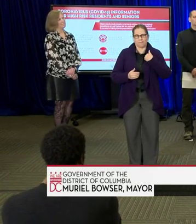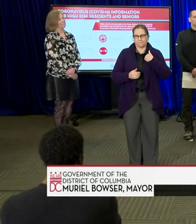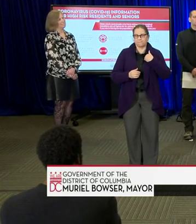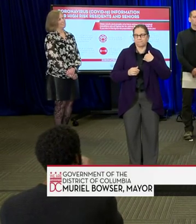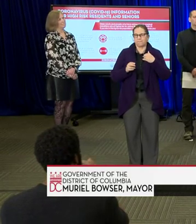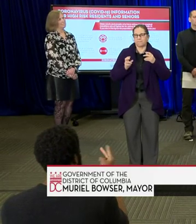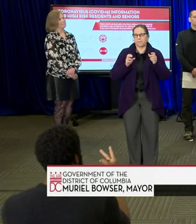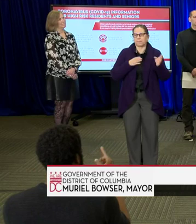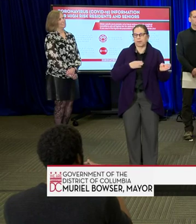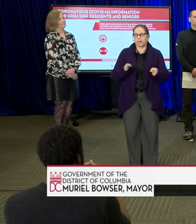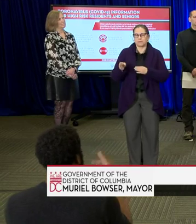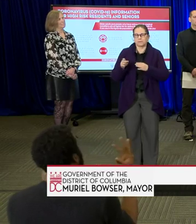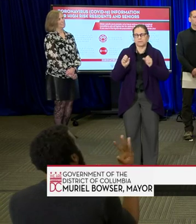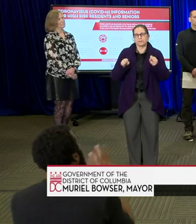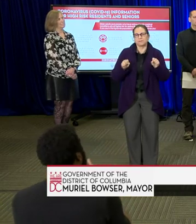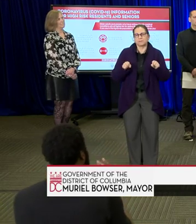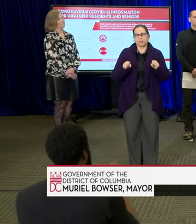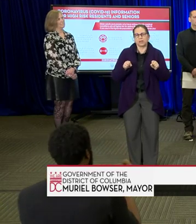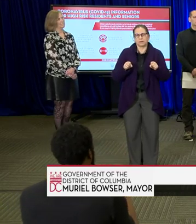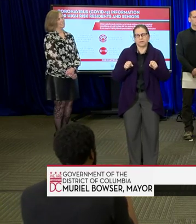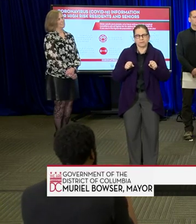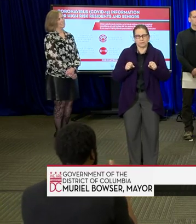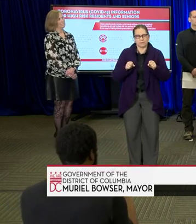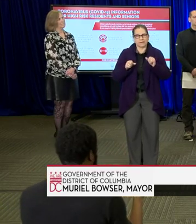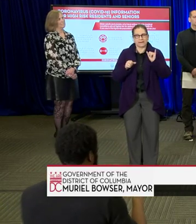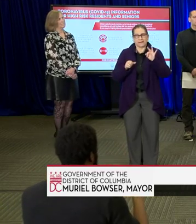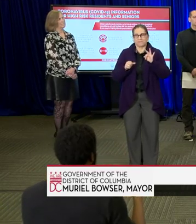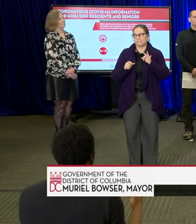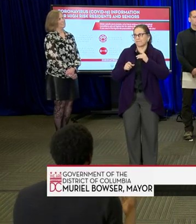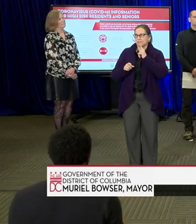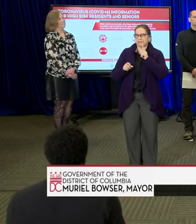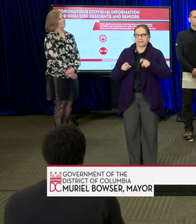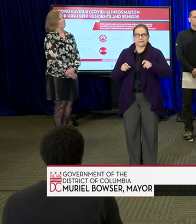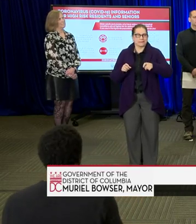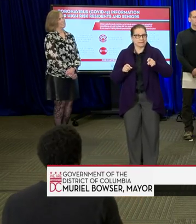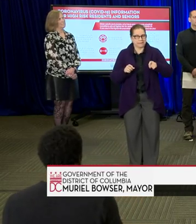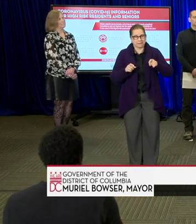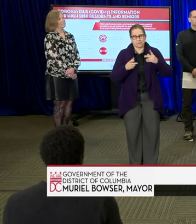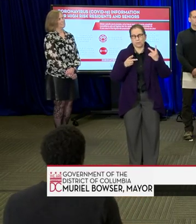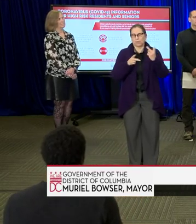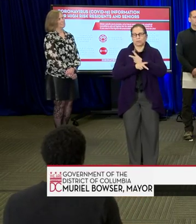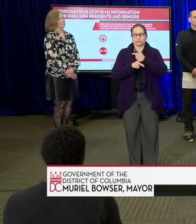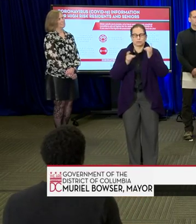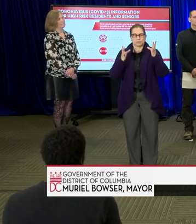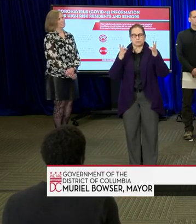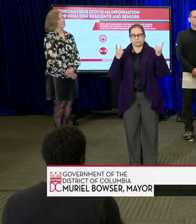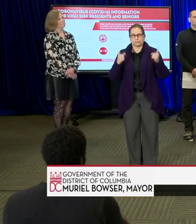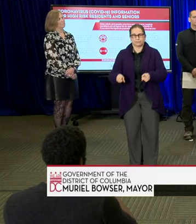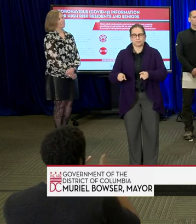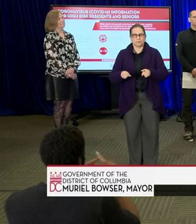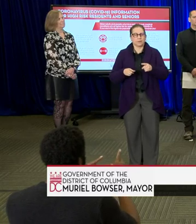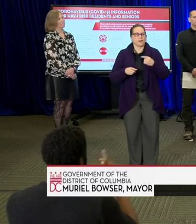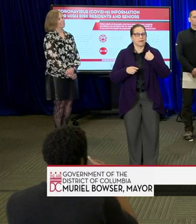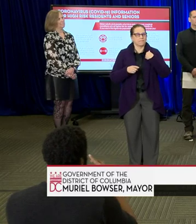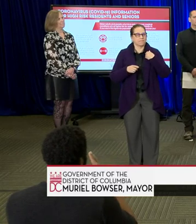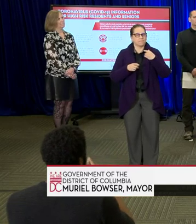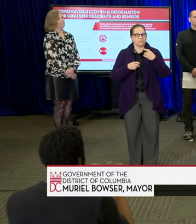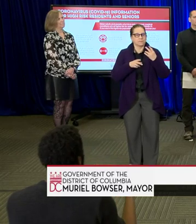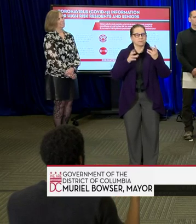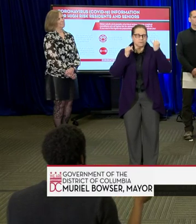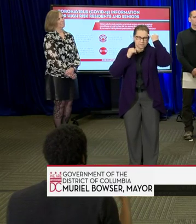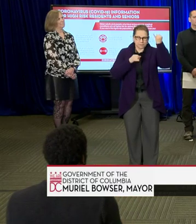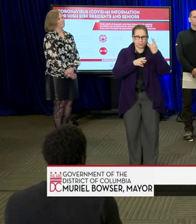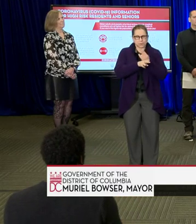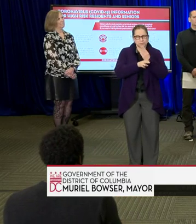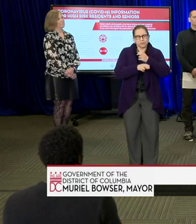plan. And our teams at Health and HCMA are very actively working on what it would take